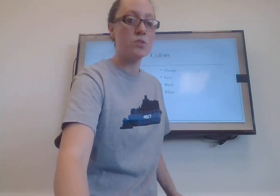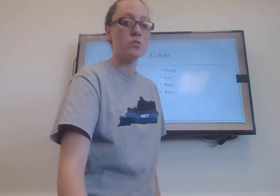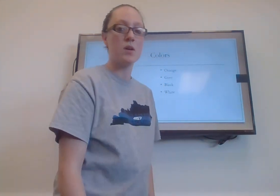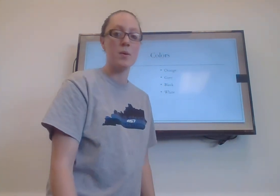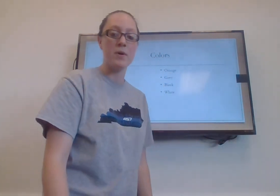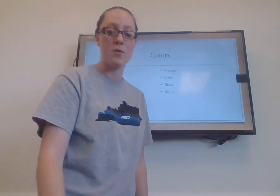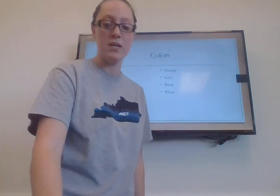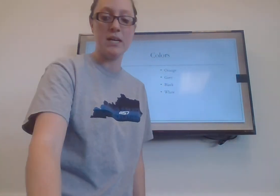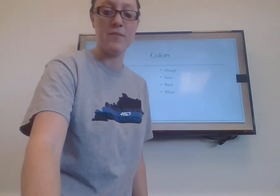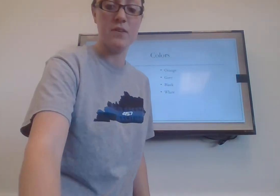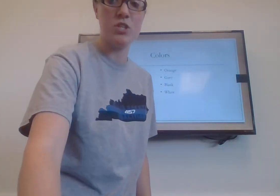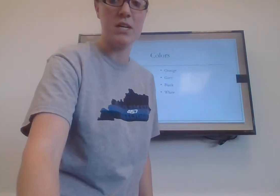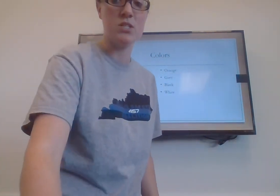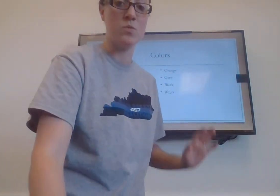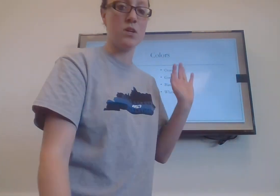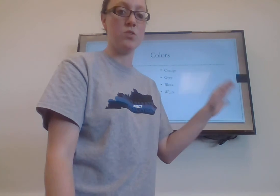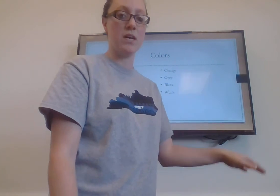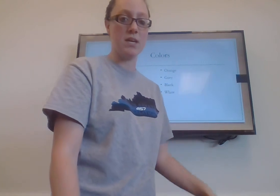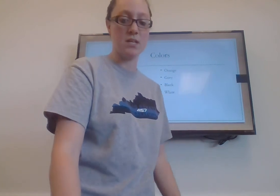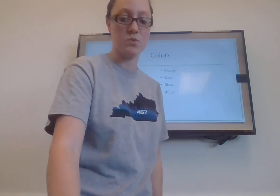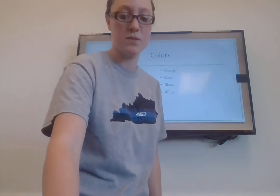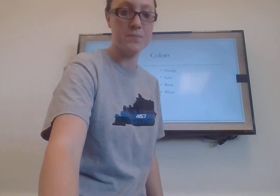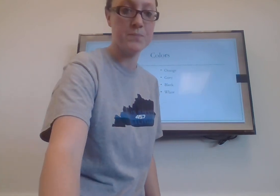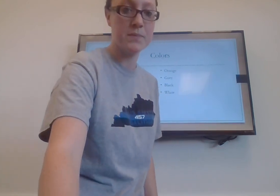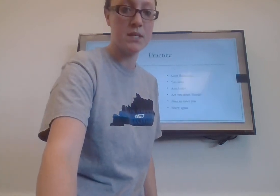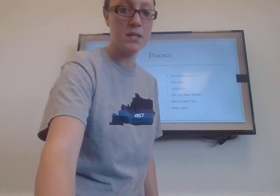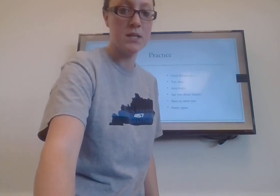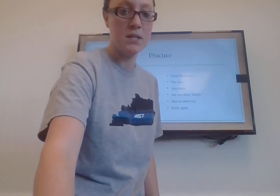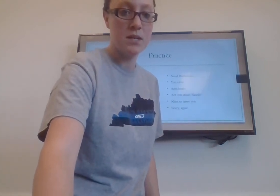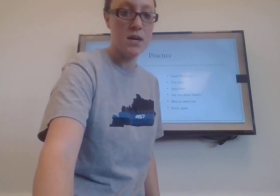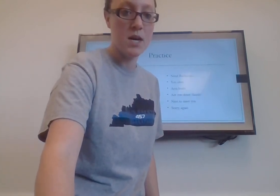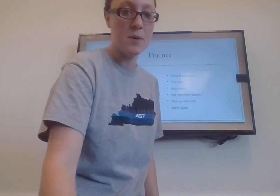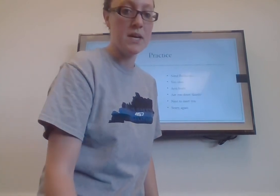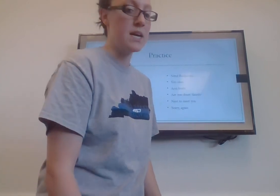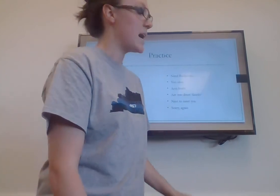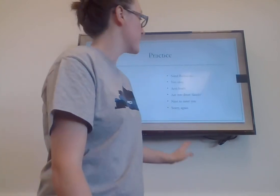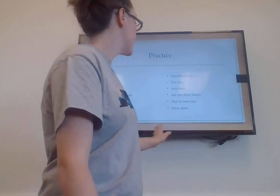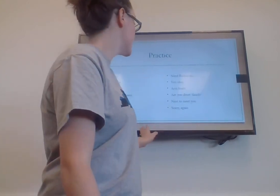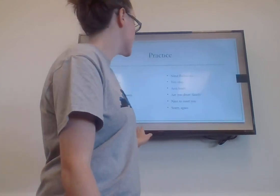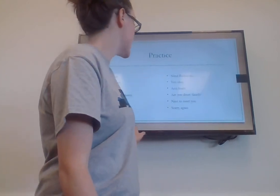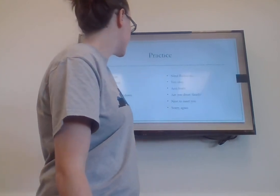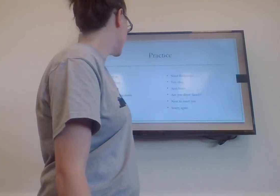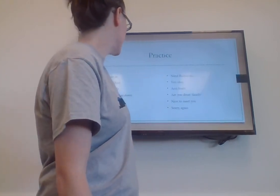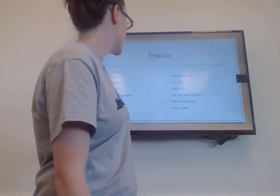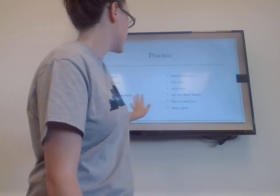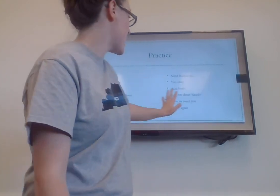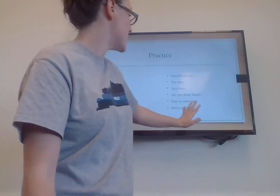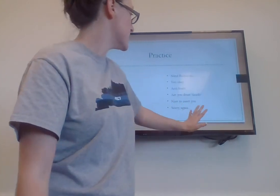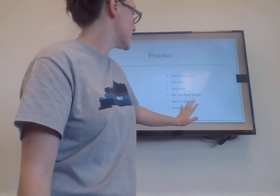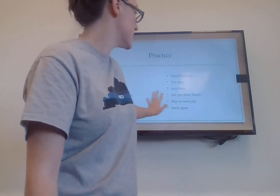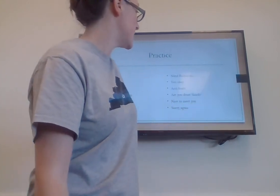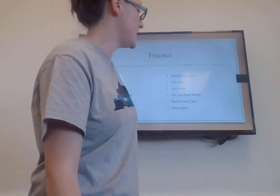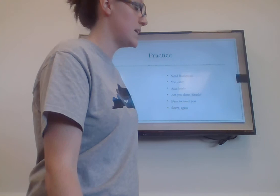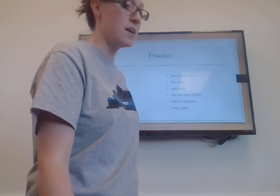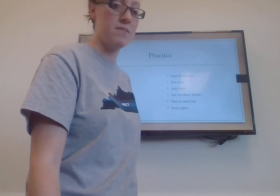colors, but we didn't have enough chance, so we're going to do that in the next one. And I'm going to put this up, and you can practice any of